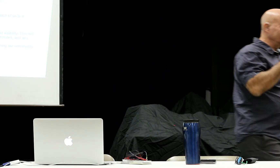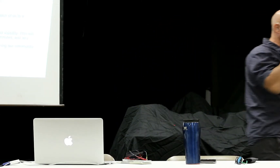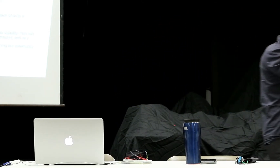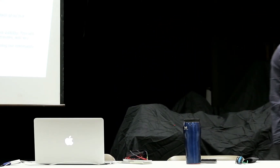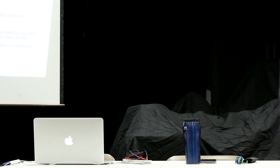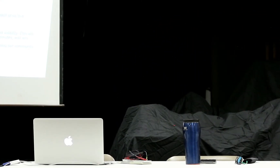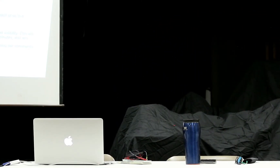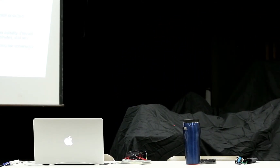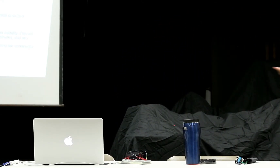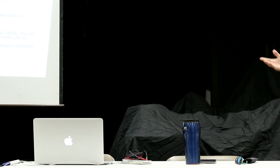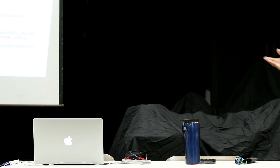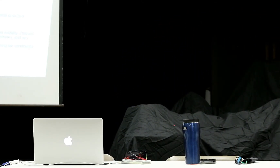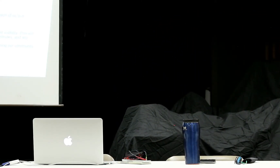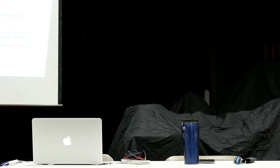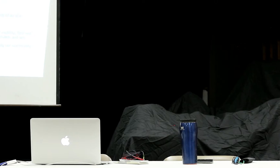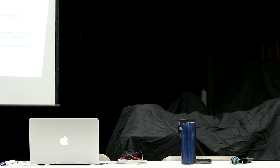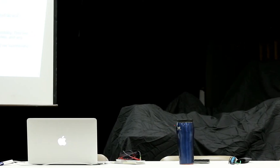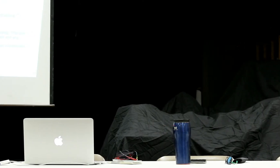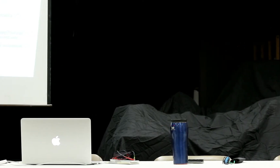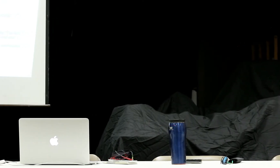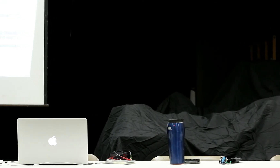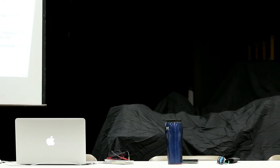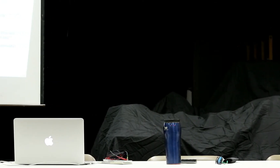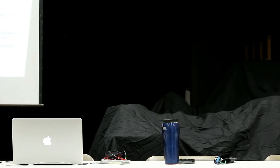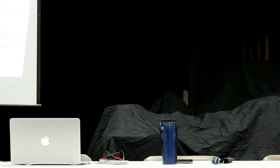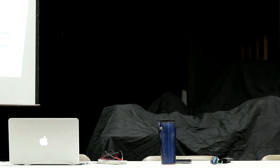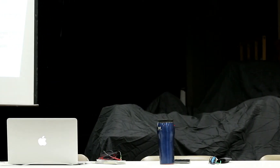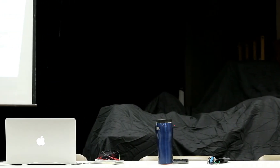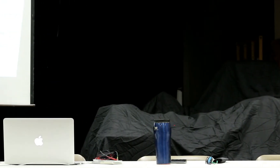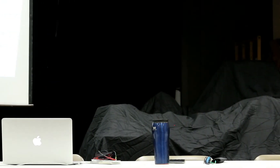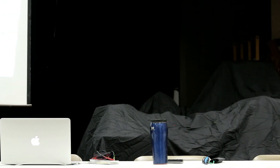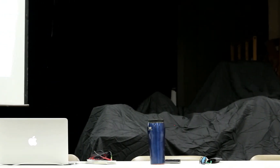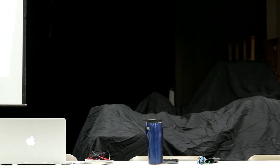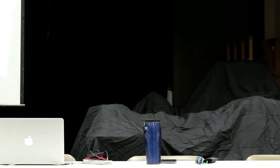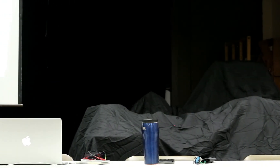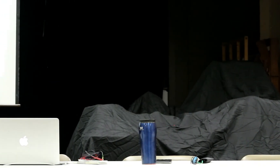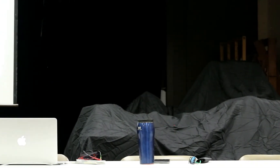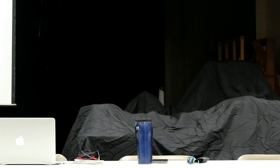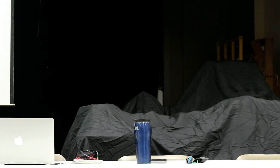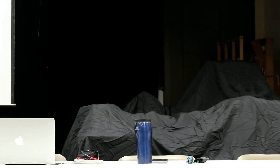yeah, things have changed and they've gotten a lot better. But there's still some work that needs to be done.